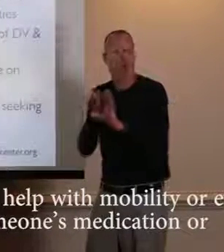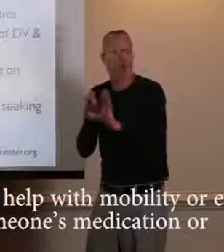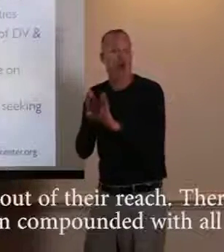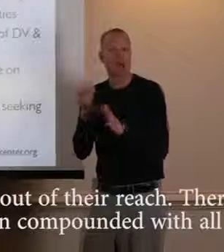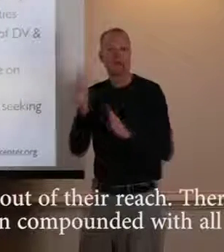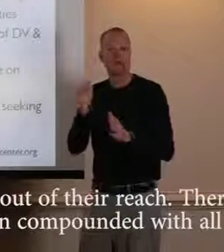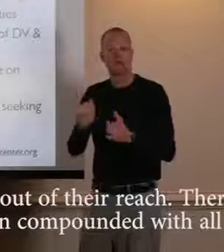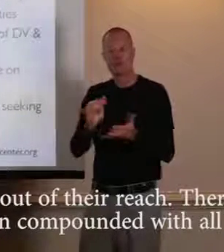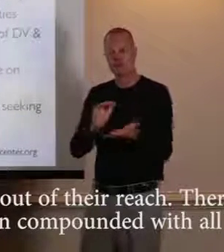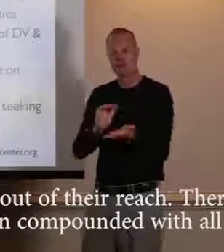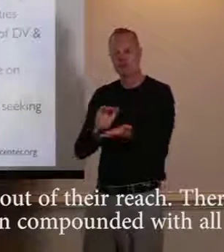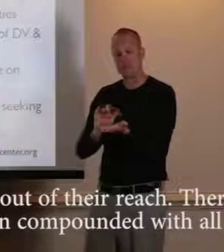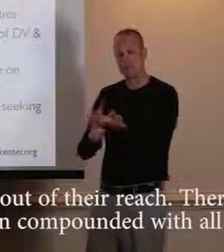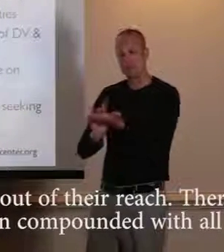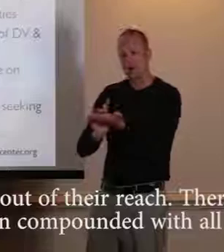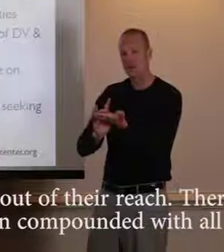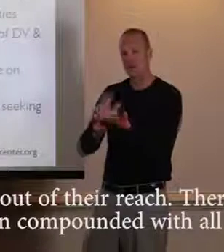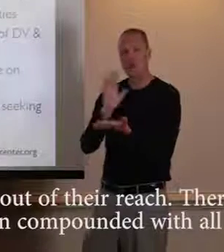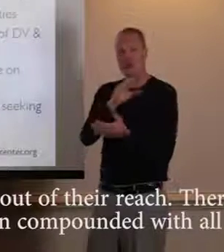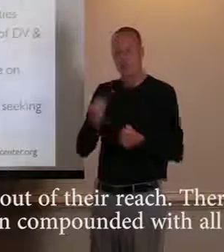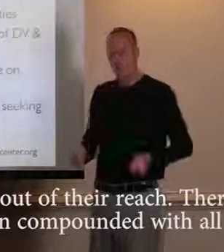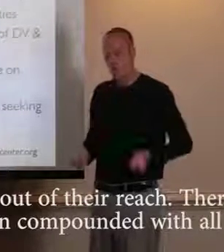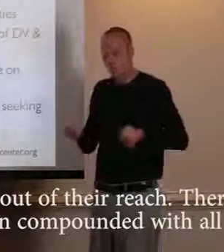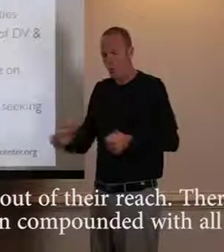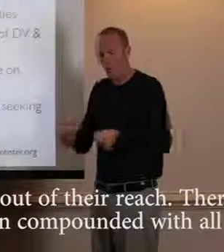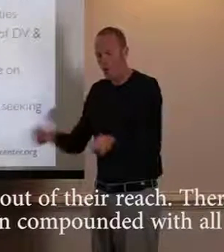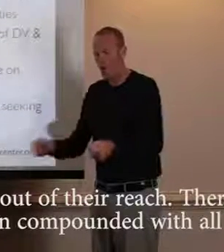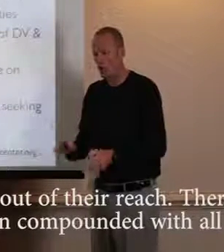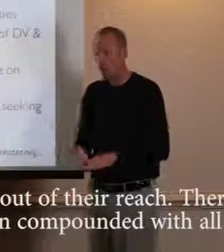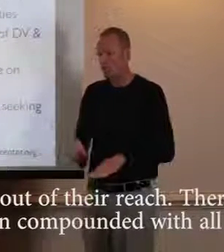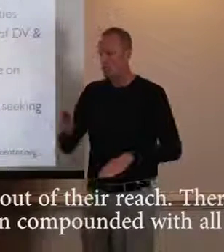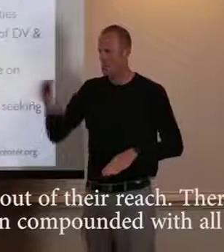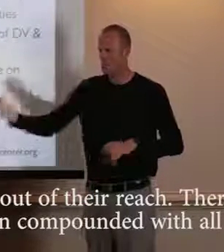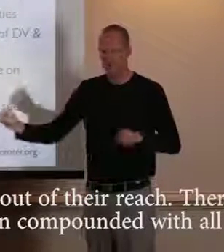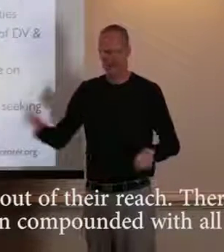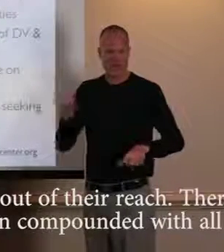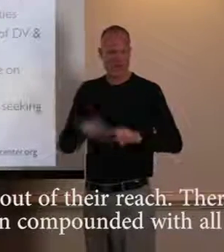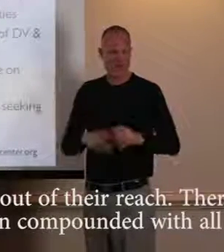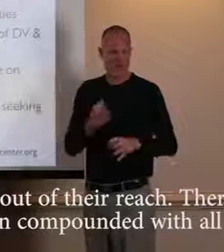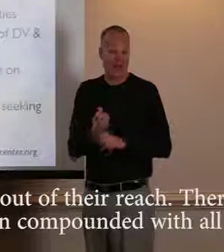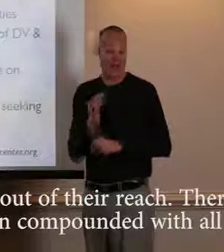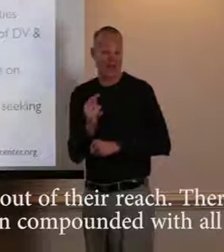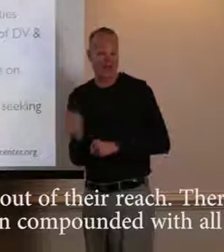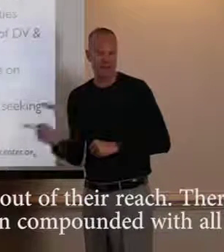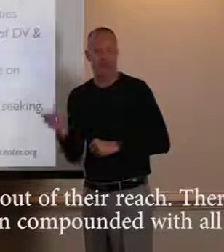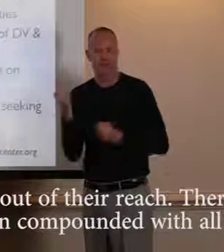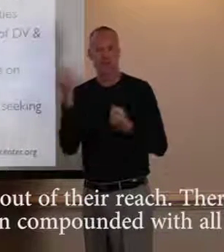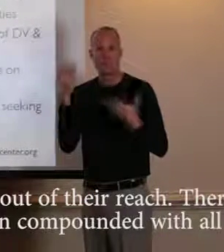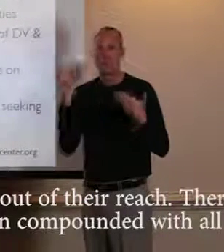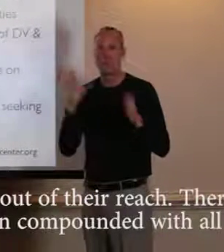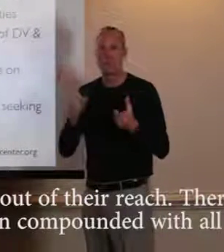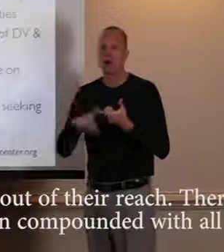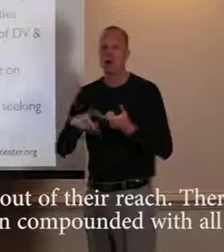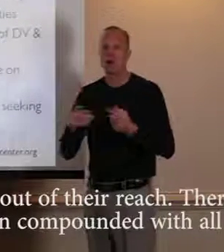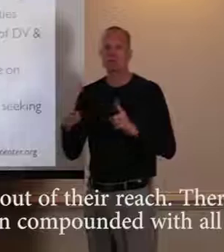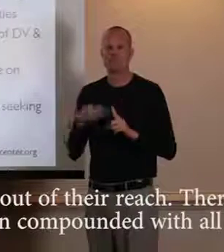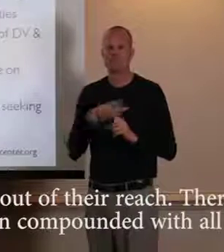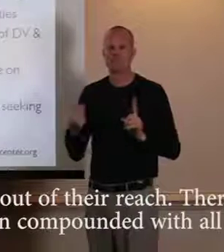or someone's walker like just out of their reach. There's a lot of different ways. And then, compounded with all of